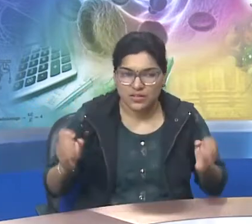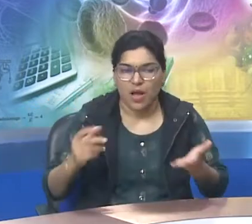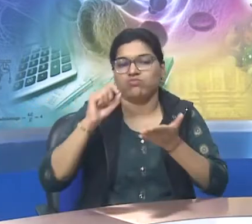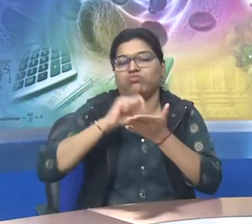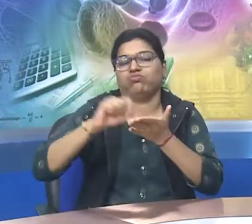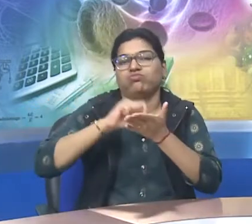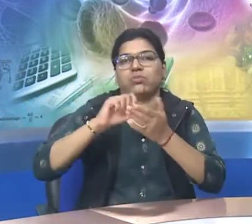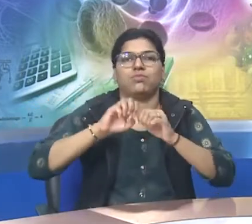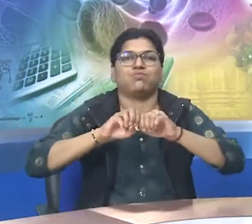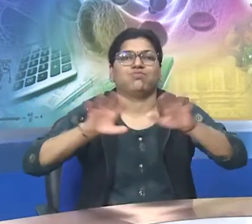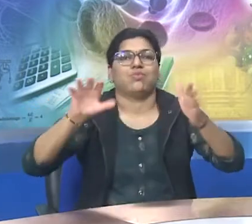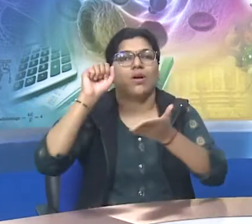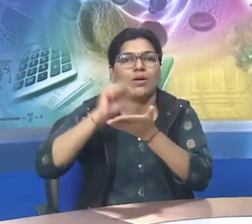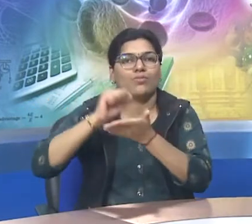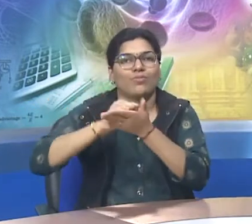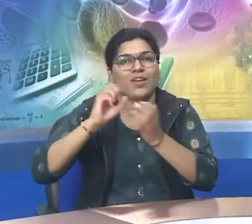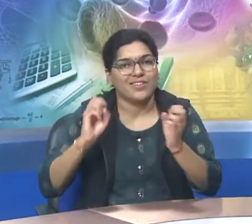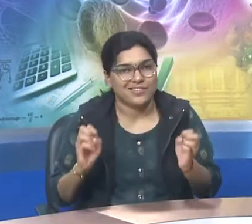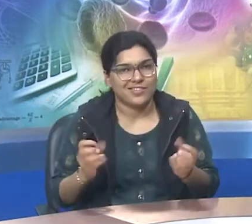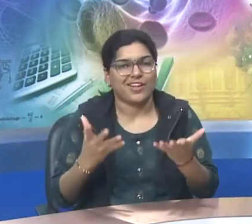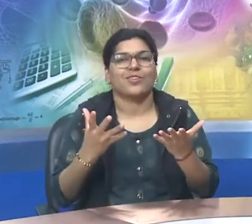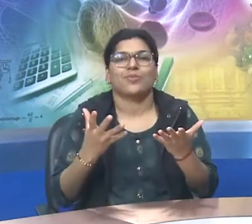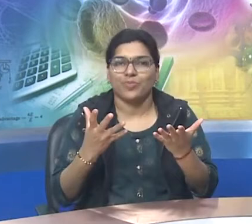It was in Calcutta